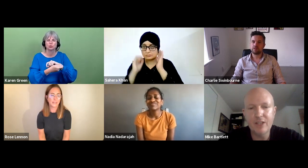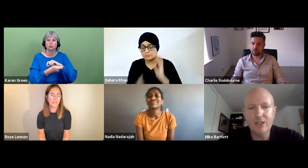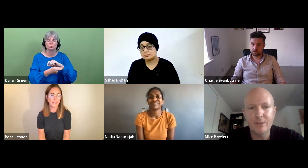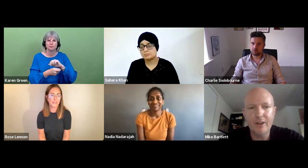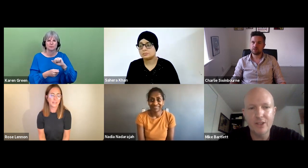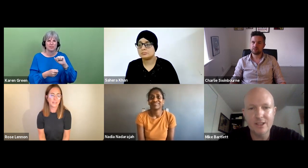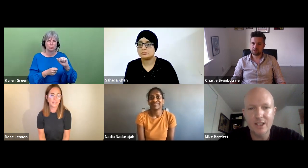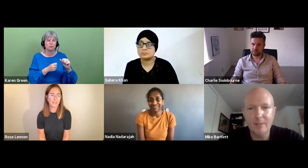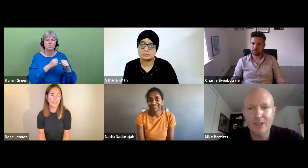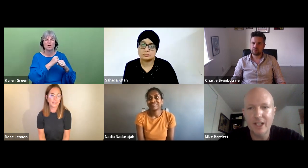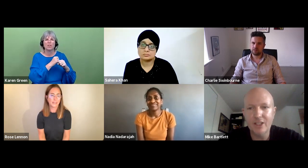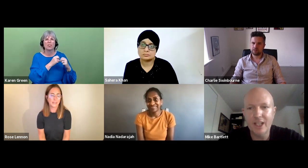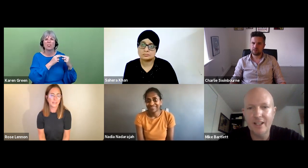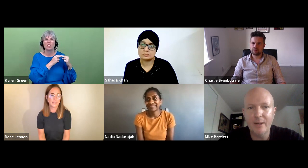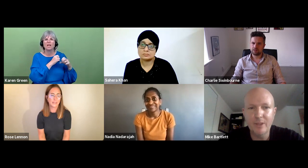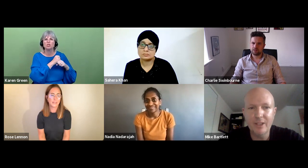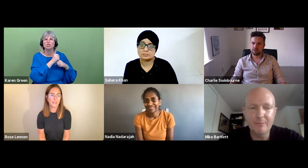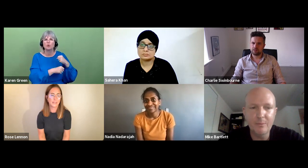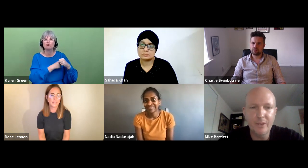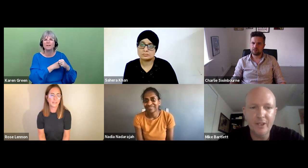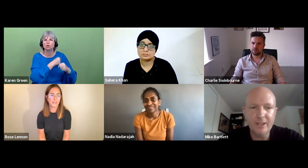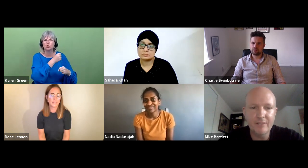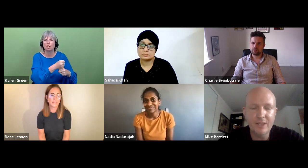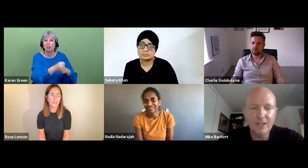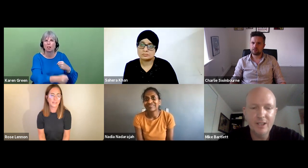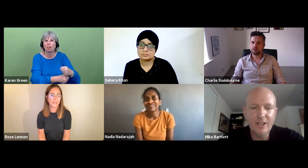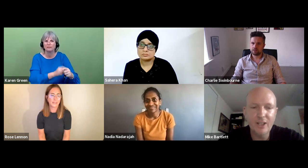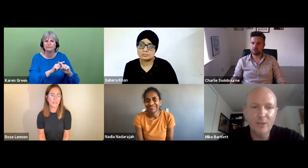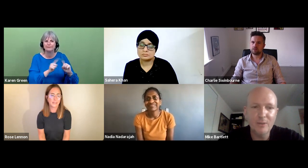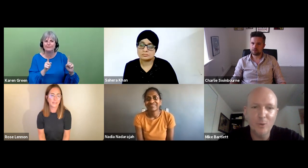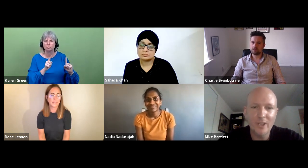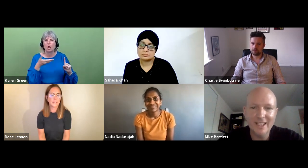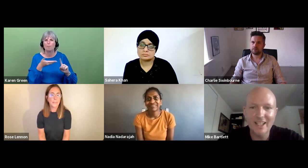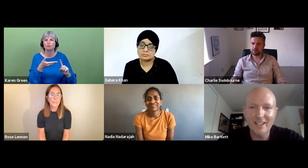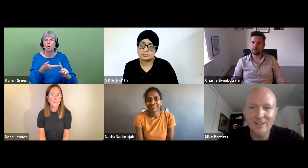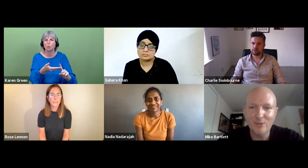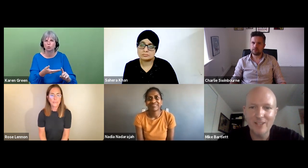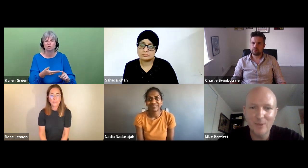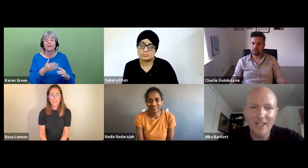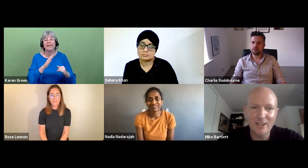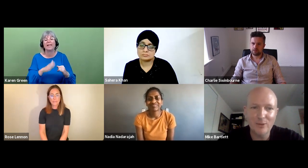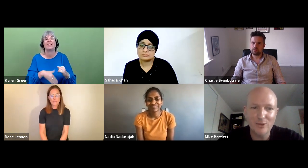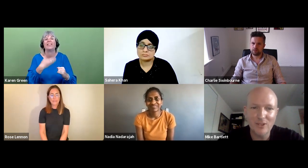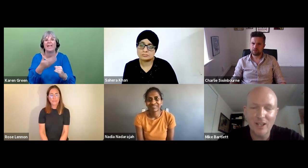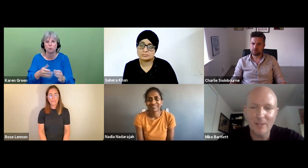generational approaches to climate change, and ended up with a young woman walking the earth to raise awareness for a sort of climate